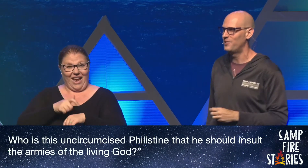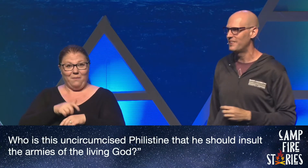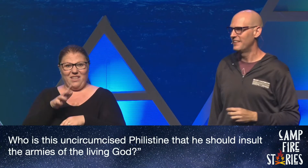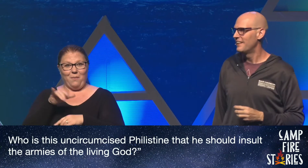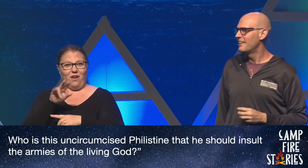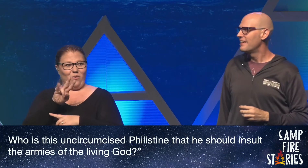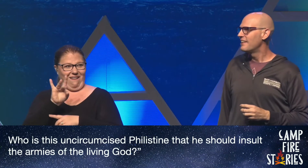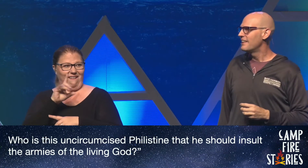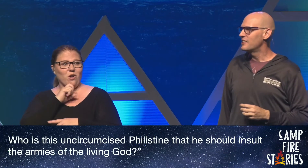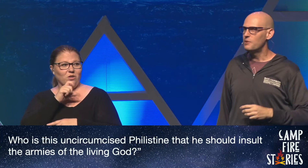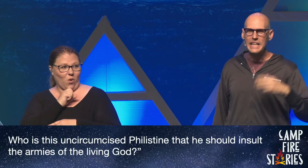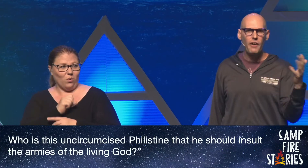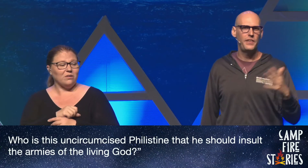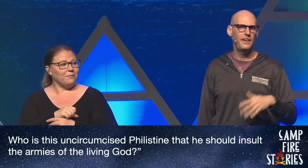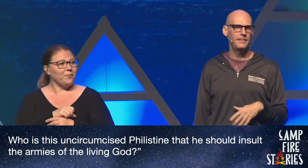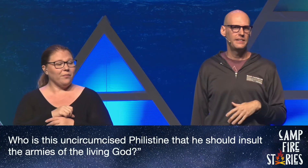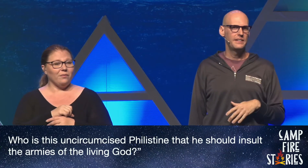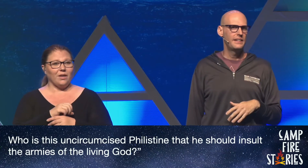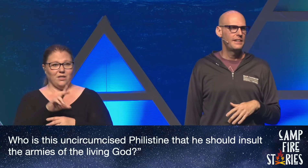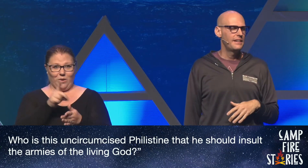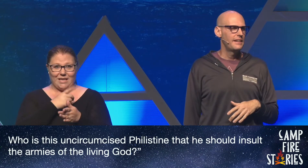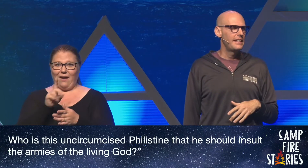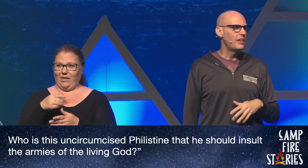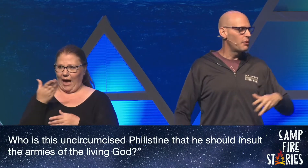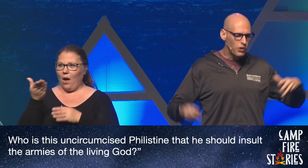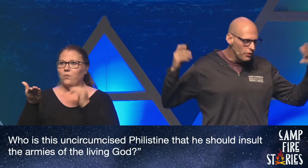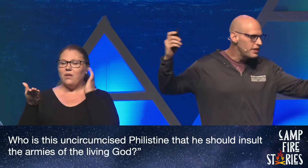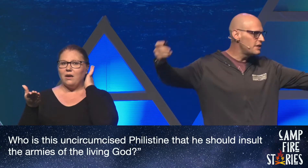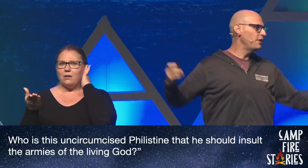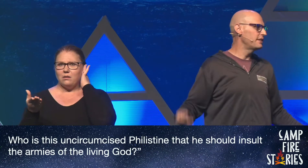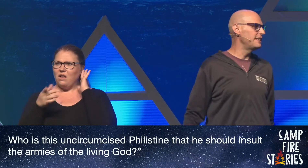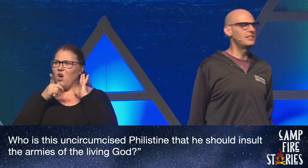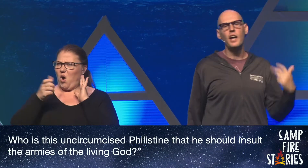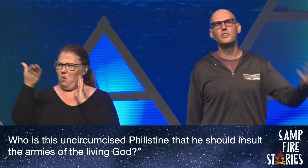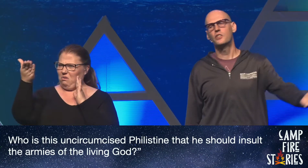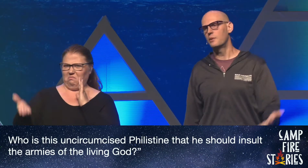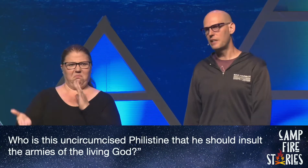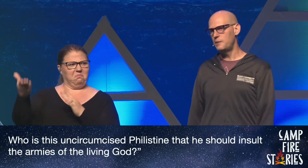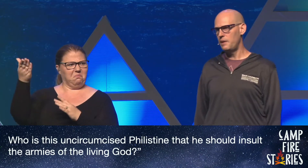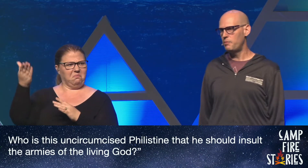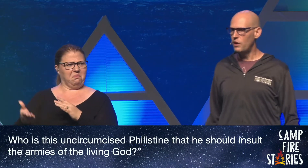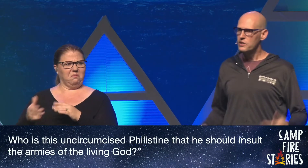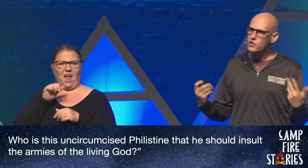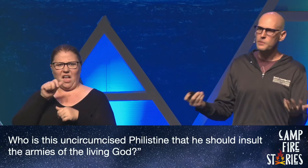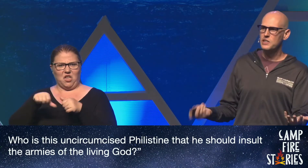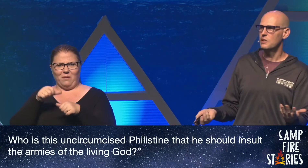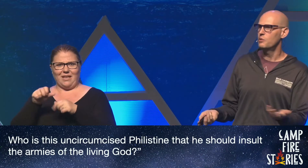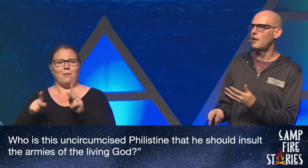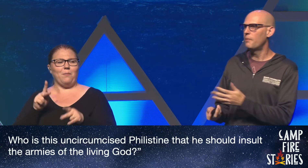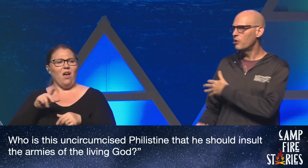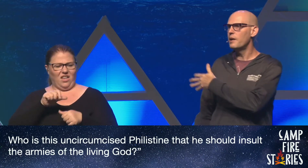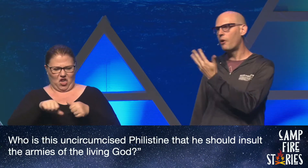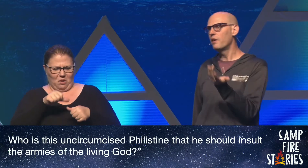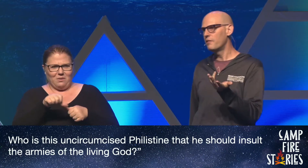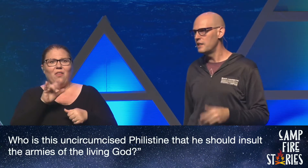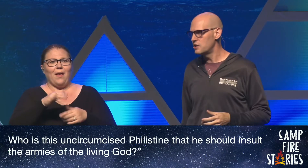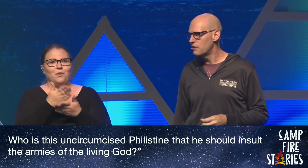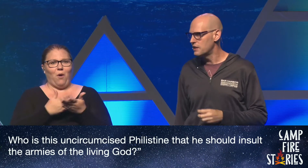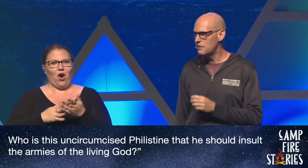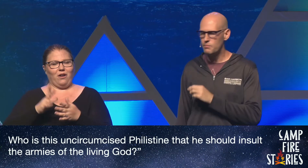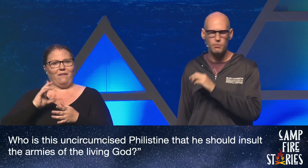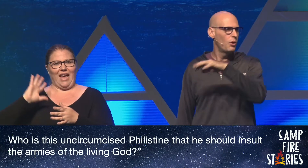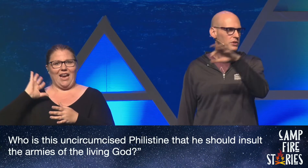old. And so he's out there. Now you say, well, who are these Philistines, these uncircumcised people? Well, circumcision was really a part of the